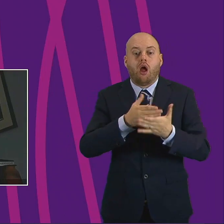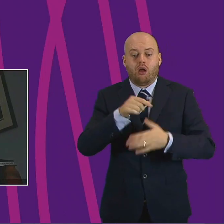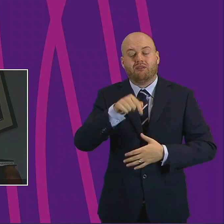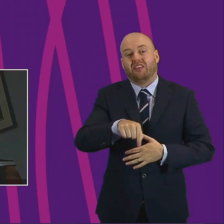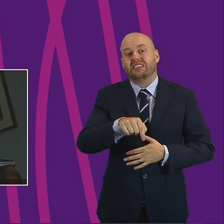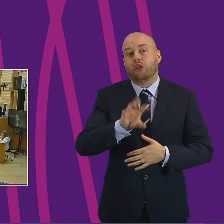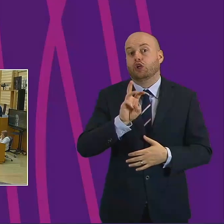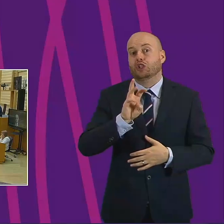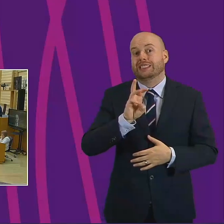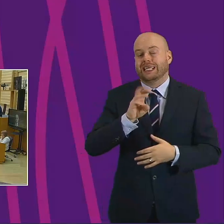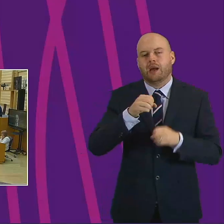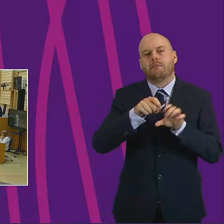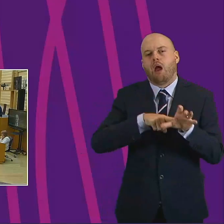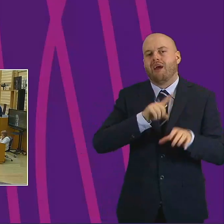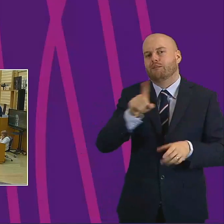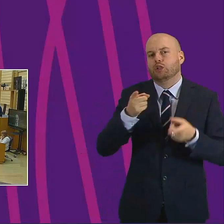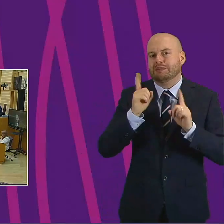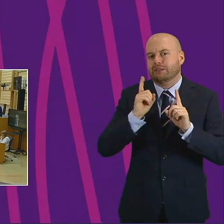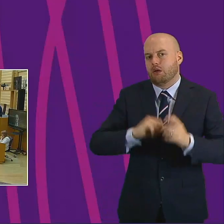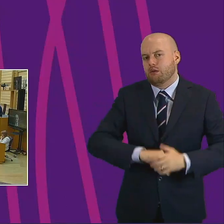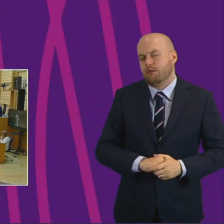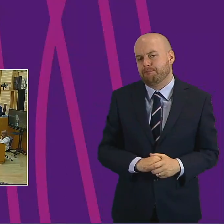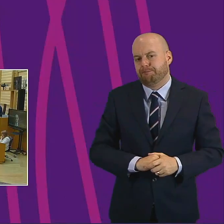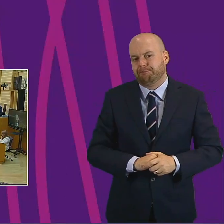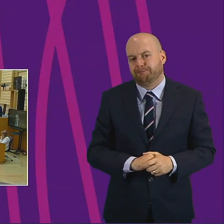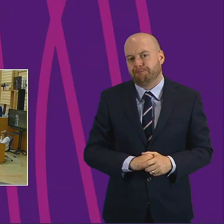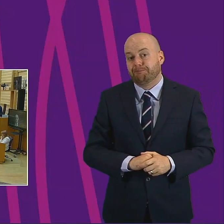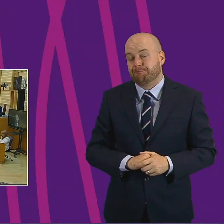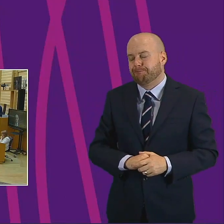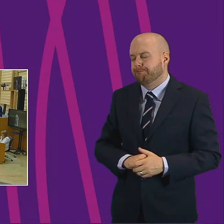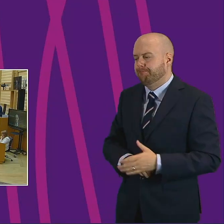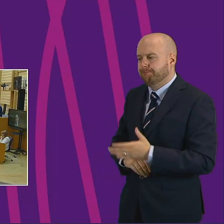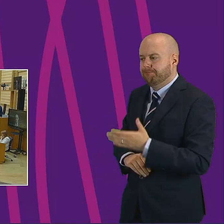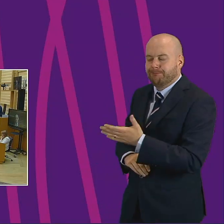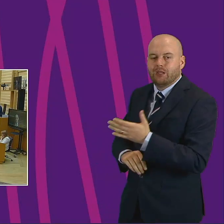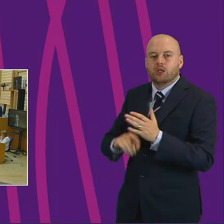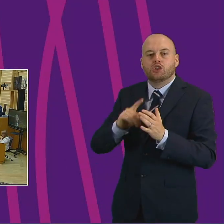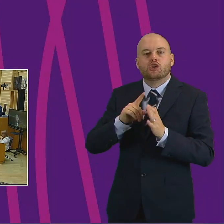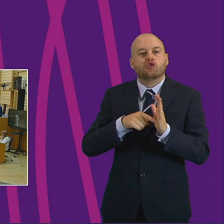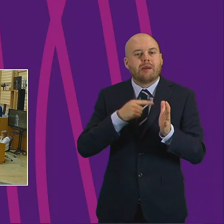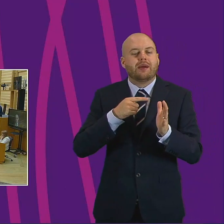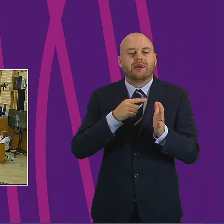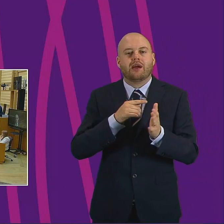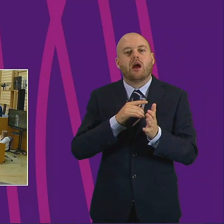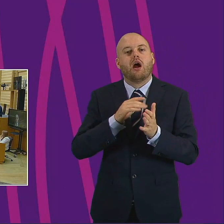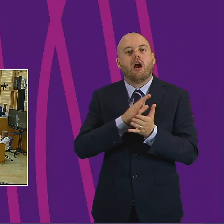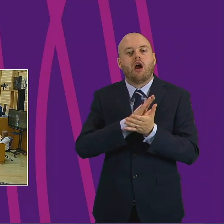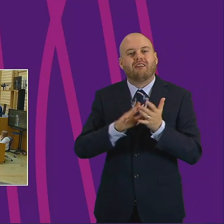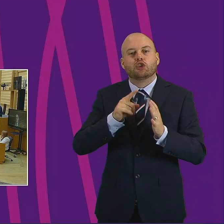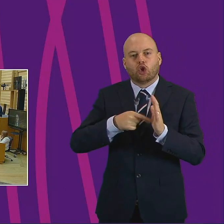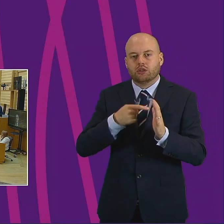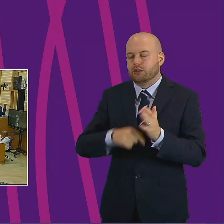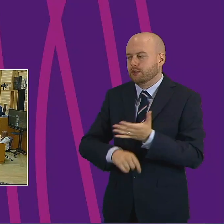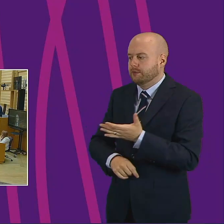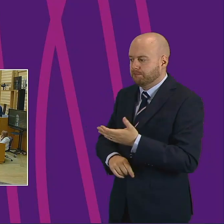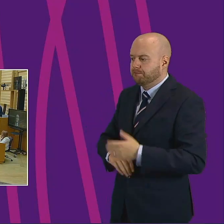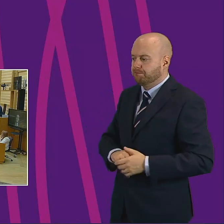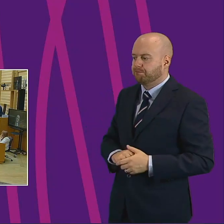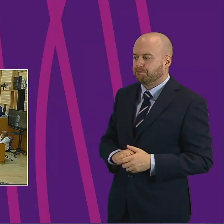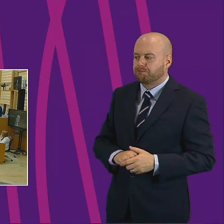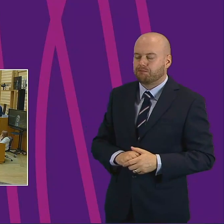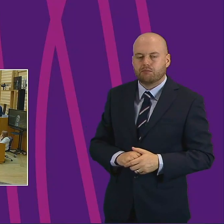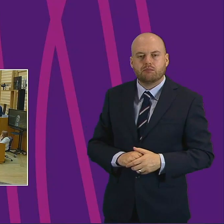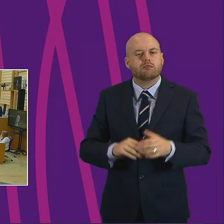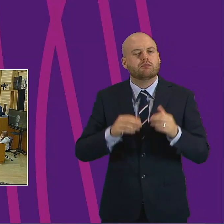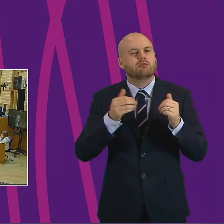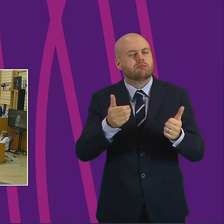Thursday. Thank you. And Jamie Halker-Johnson. Thank you. Bruce Adamson, the Children's Commissioner, said, "We know that